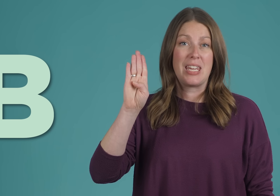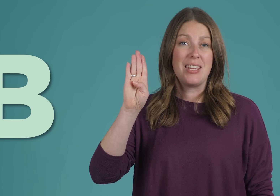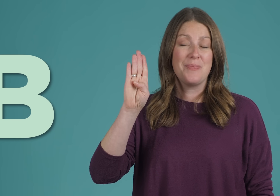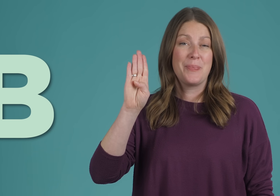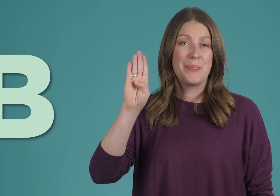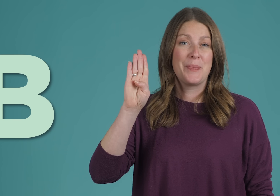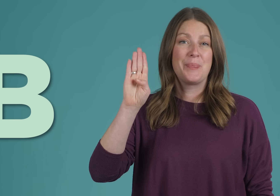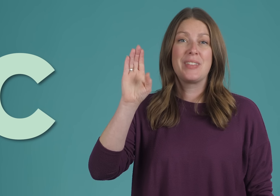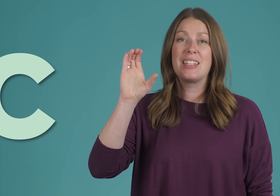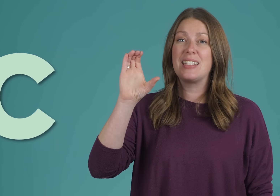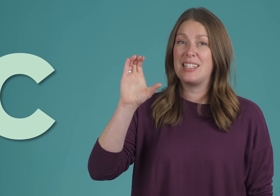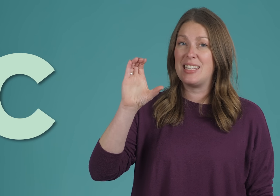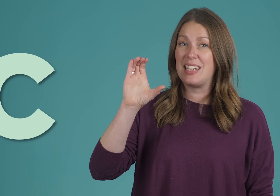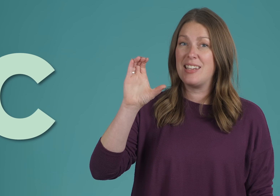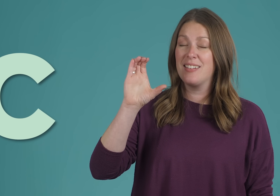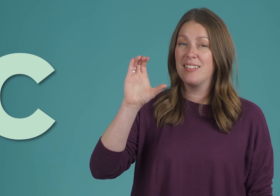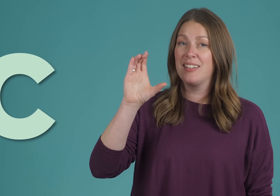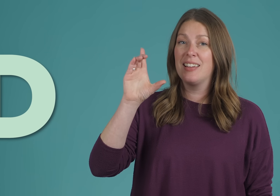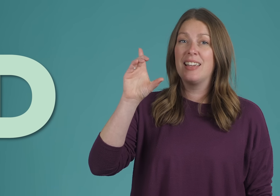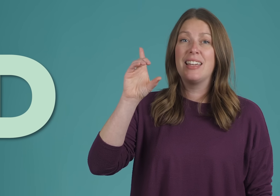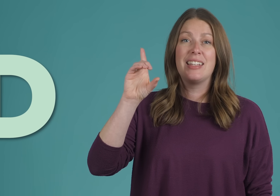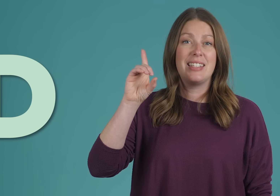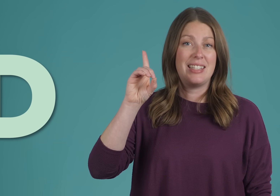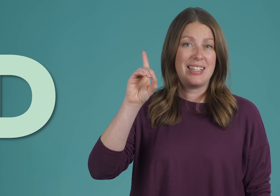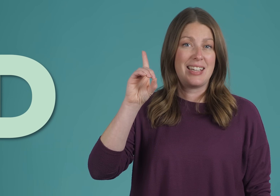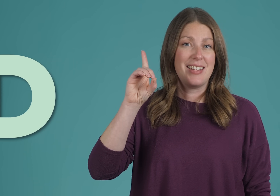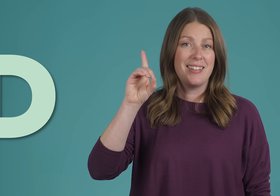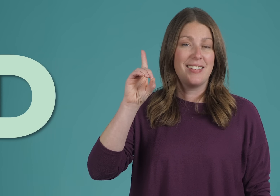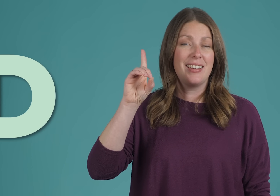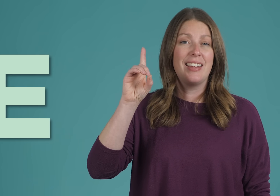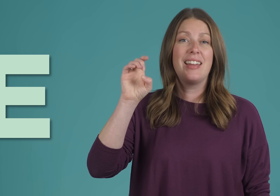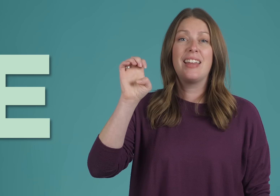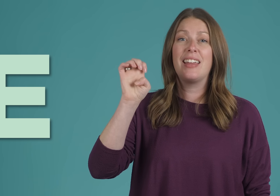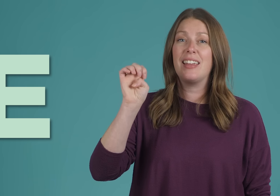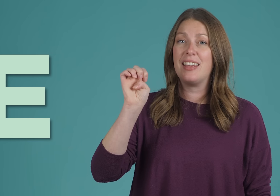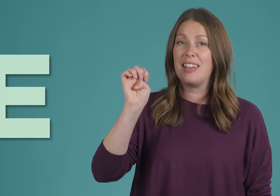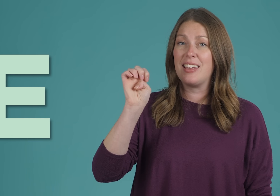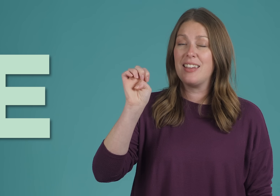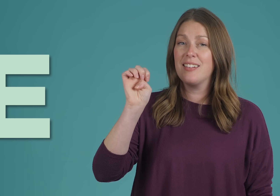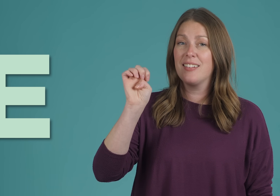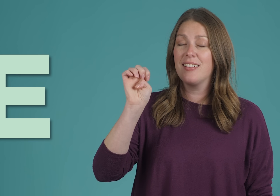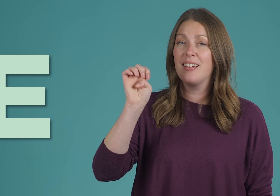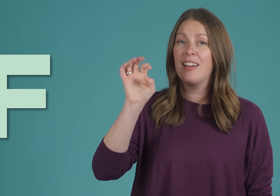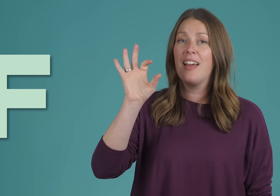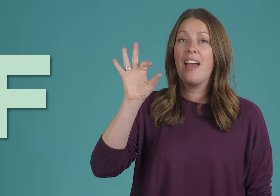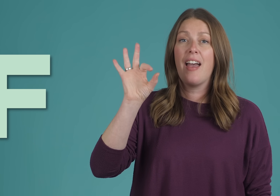B, C, D, E,